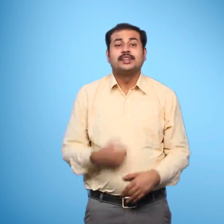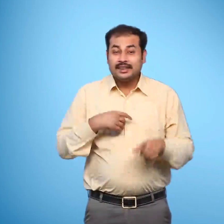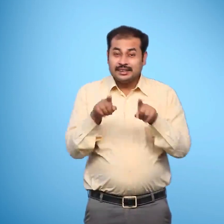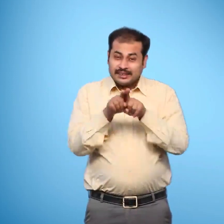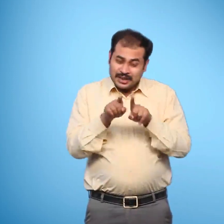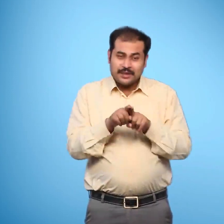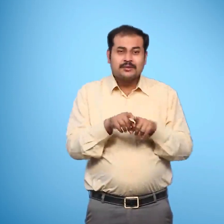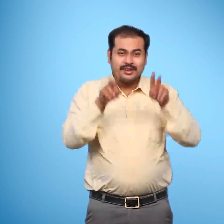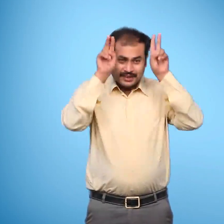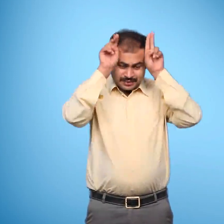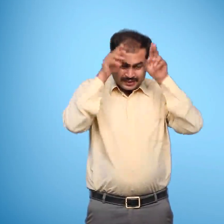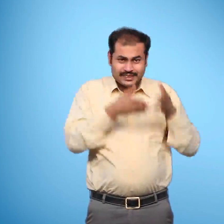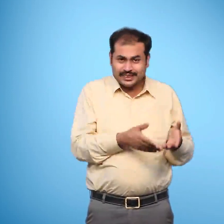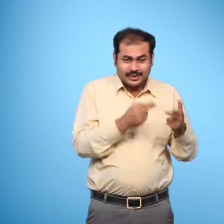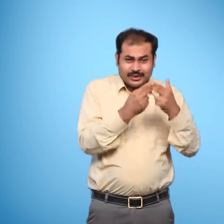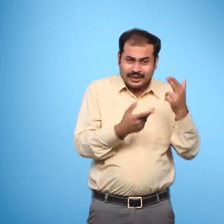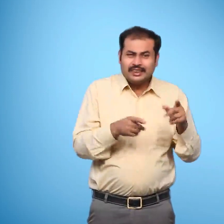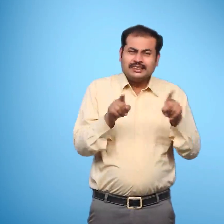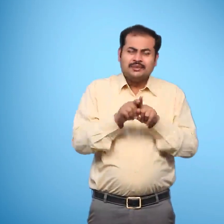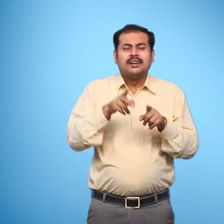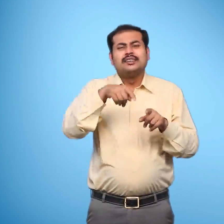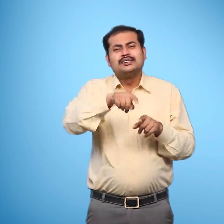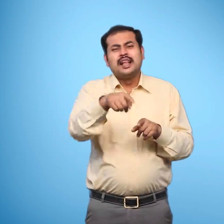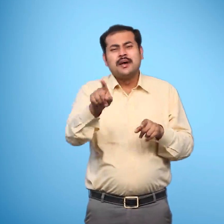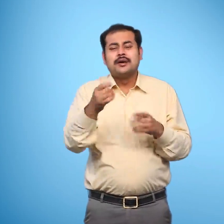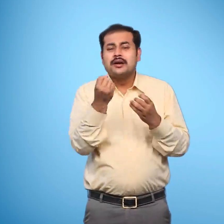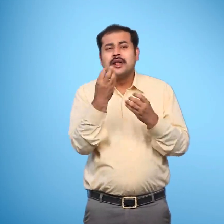You can also add points on the snake.